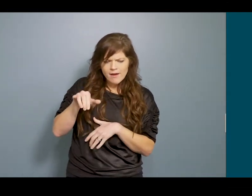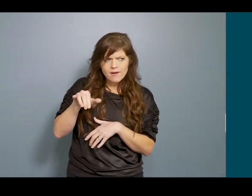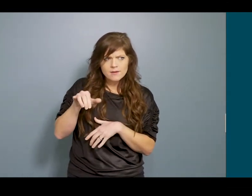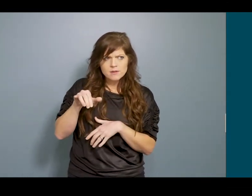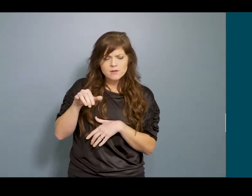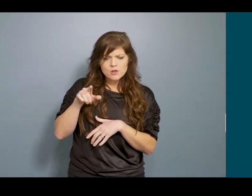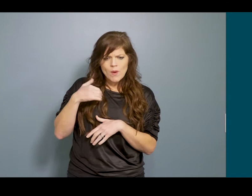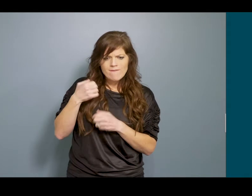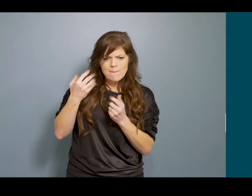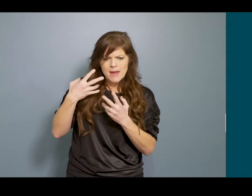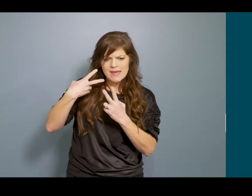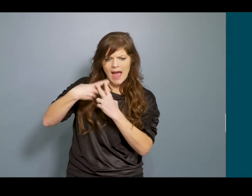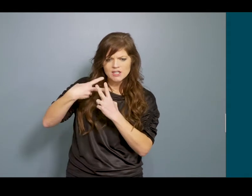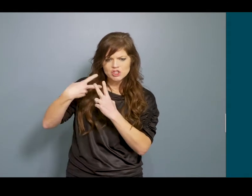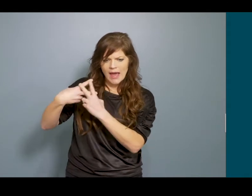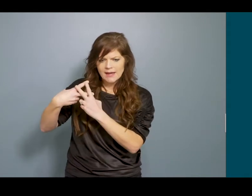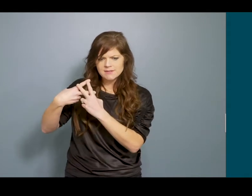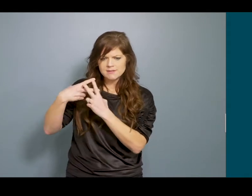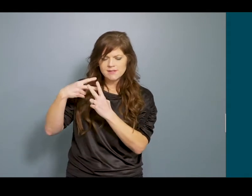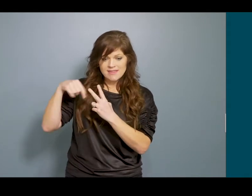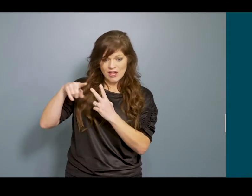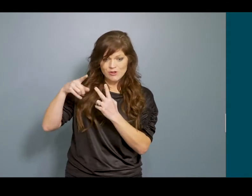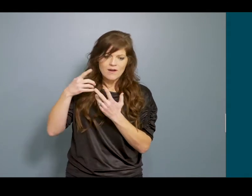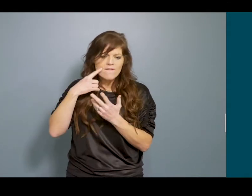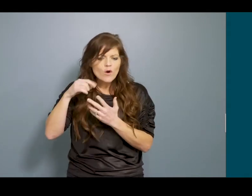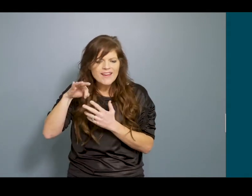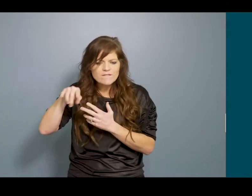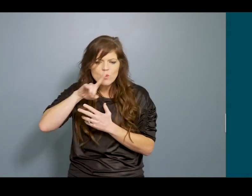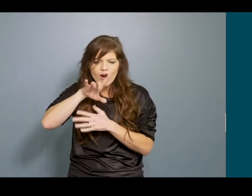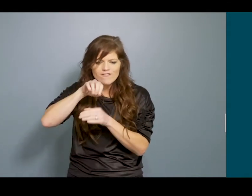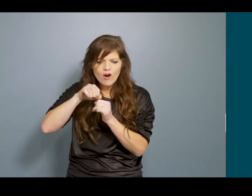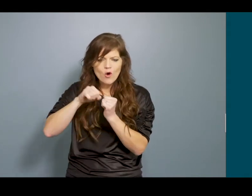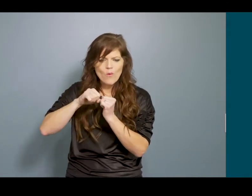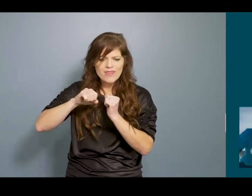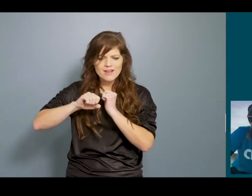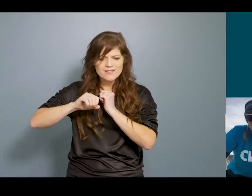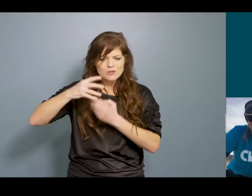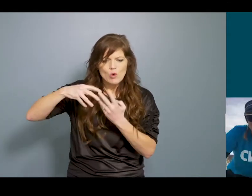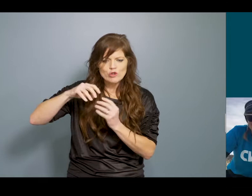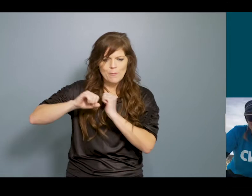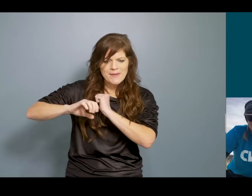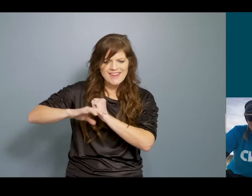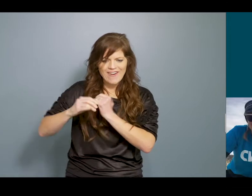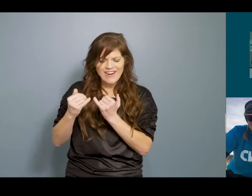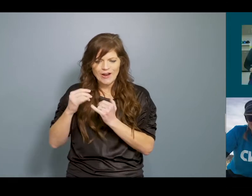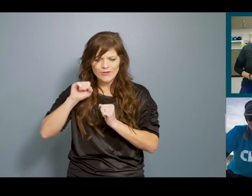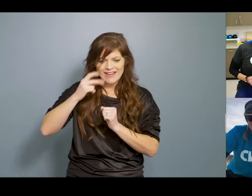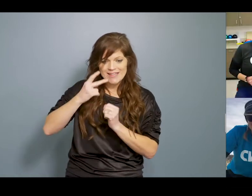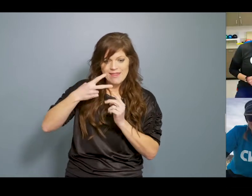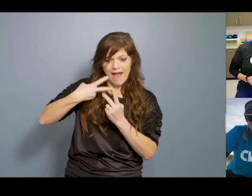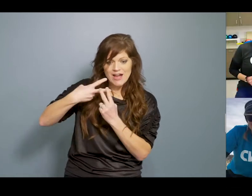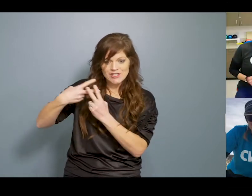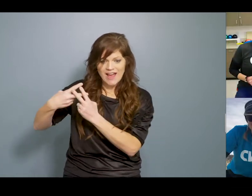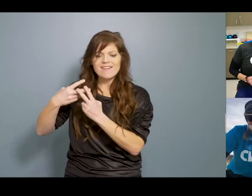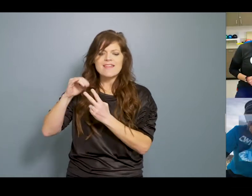number of hashtags that you can use for those of you involved in social media, and we appreciate your positive intent there to help move our message